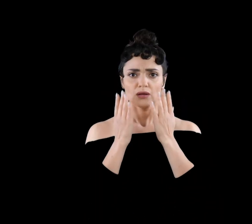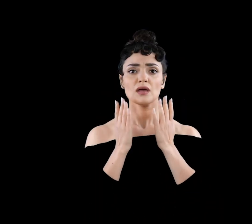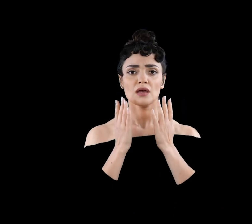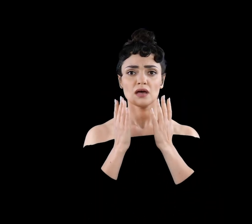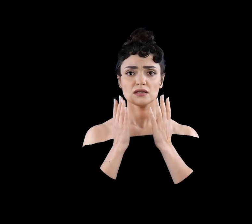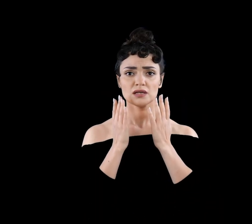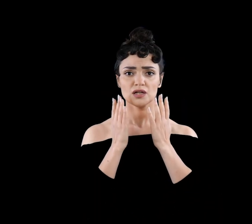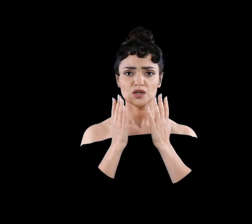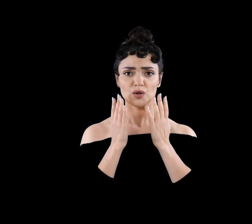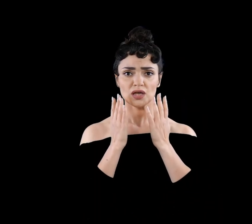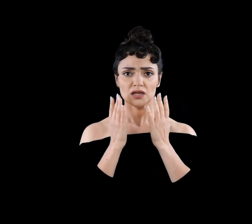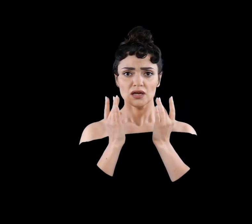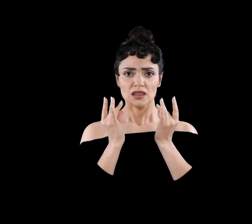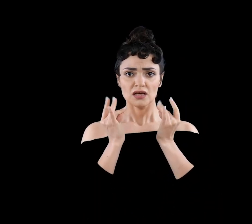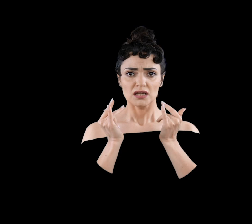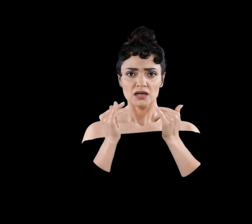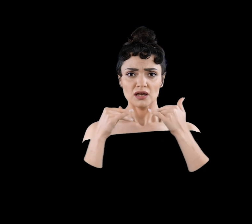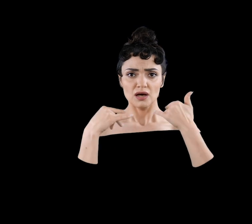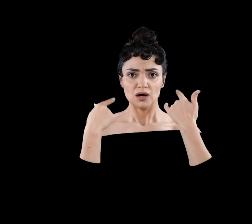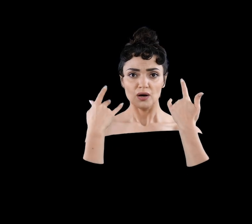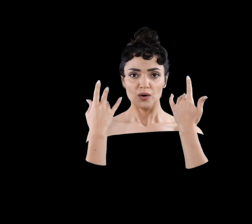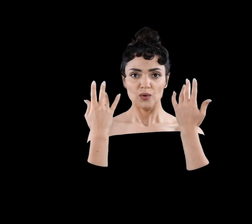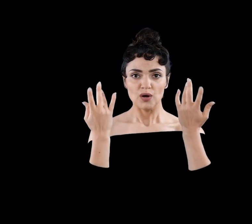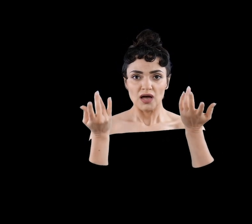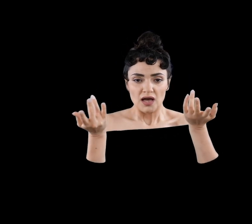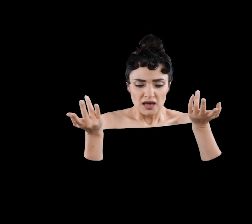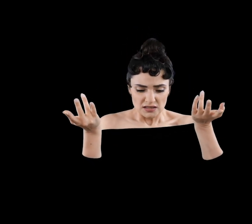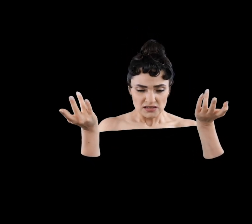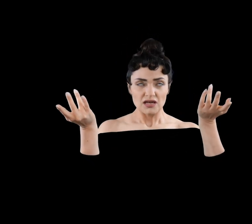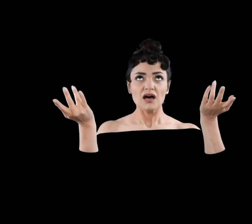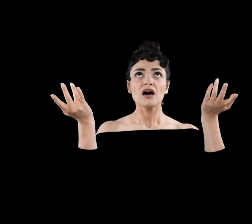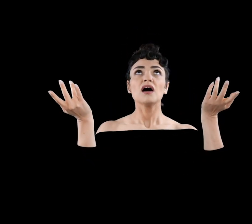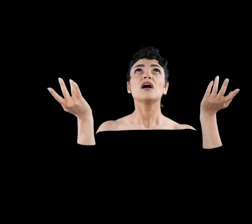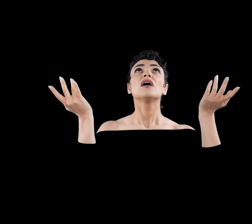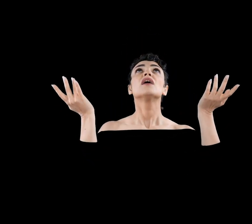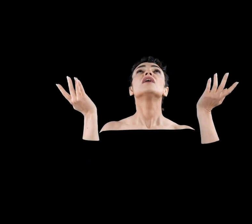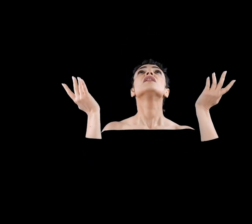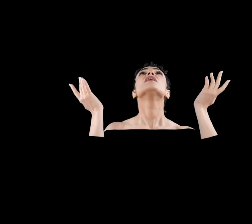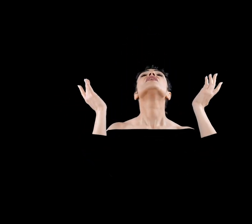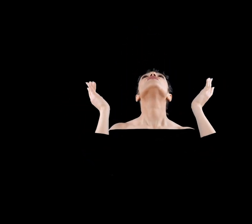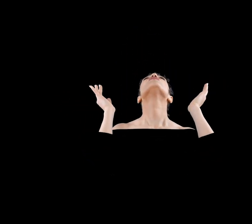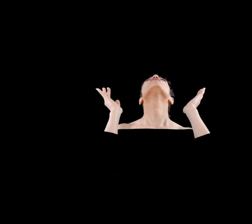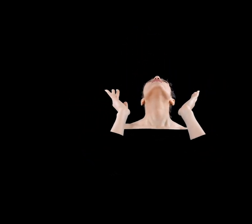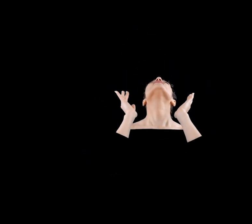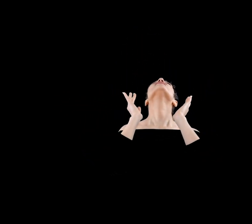Until you can hear the click go Until it falls